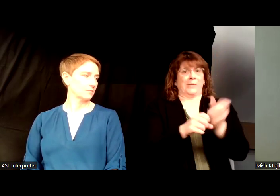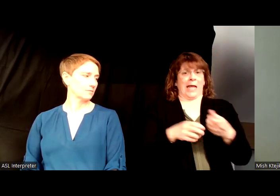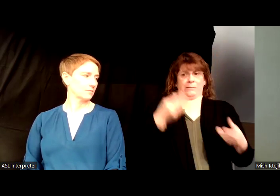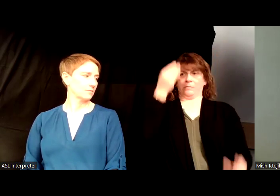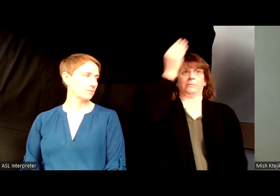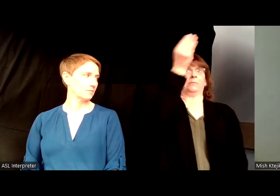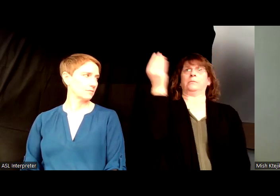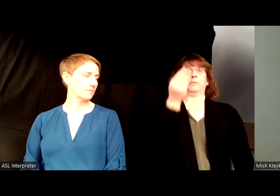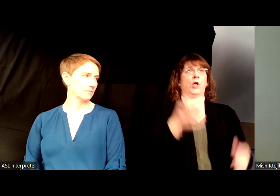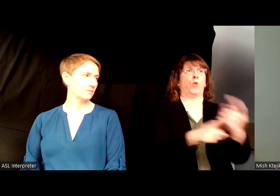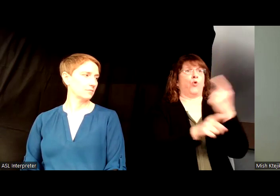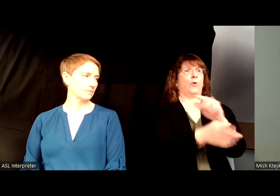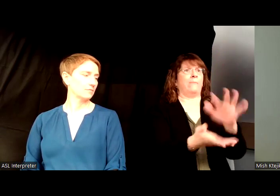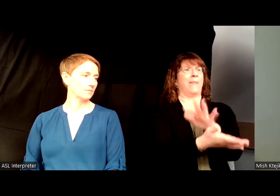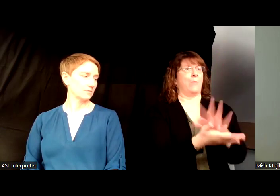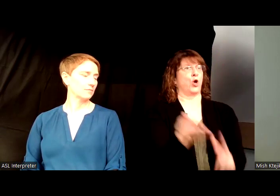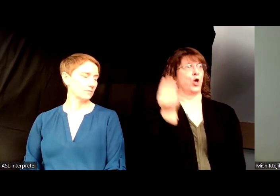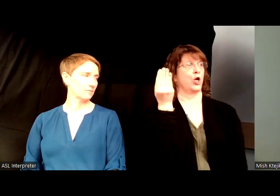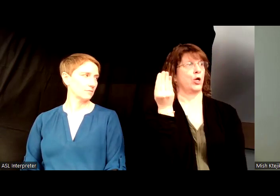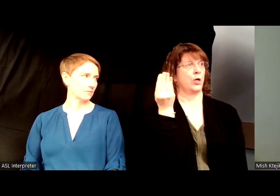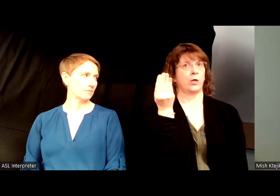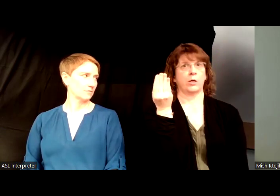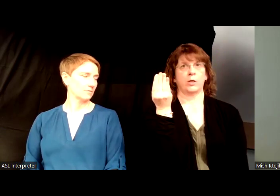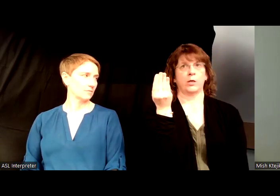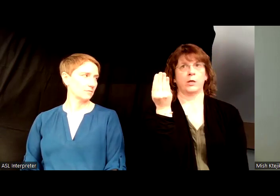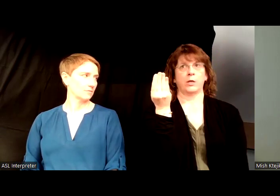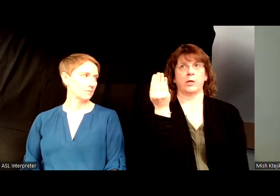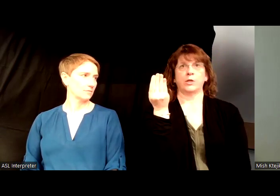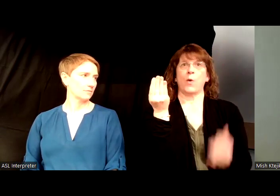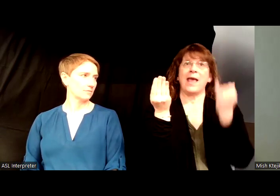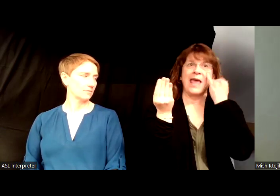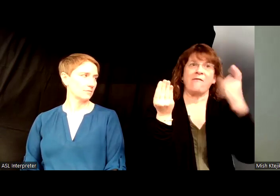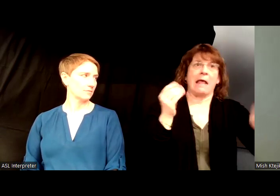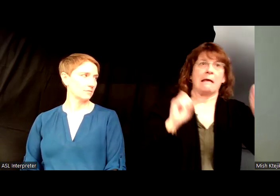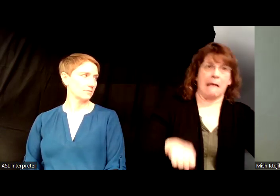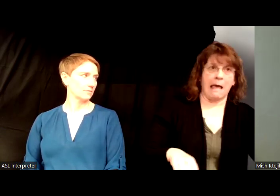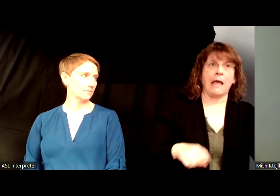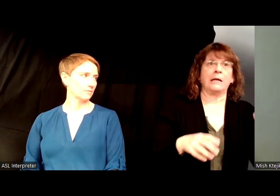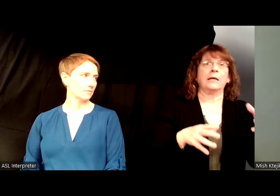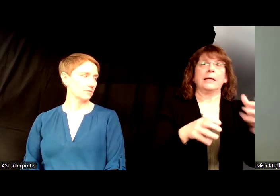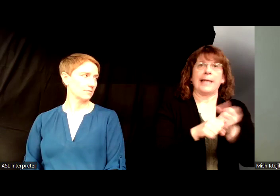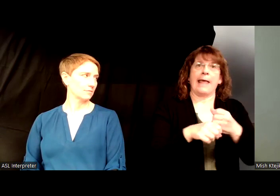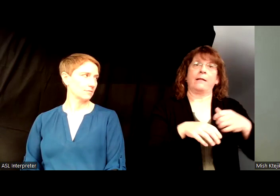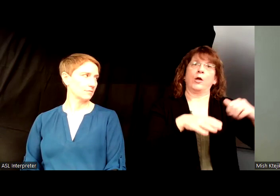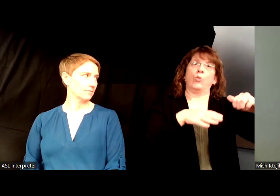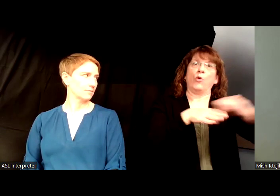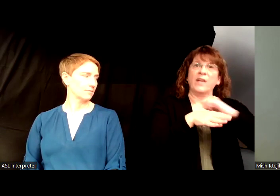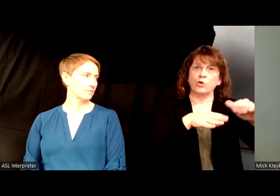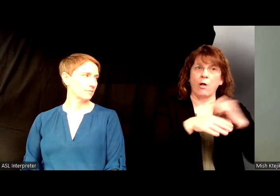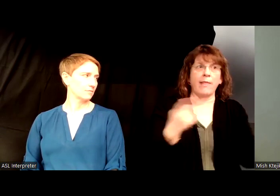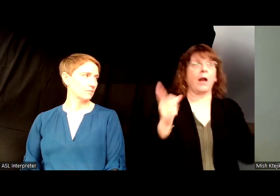few ways for interpreters to get the appropriate documentation or certification.